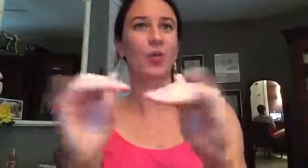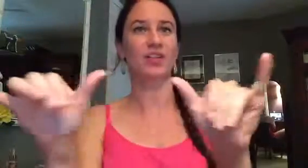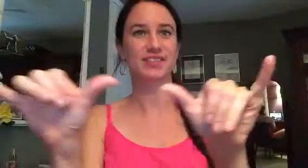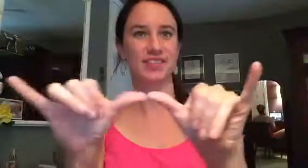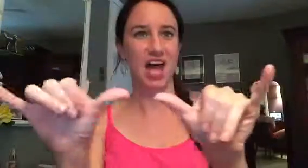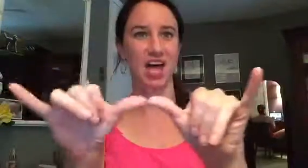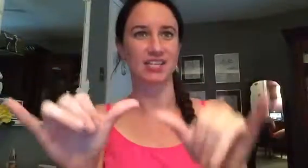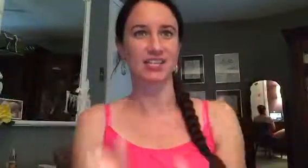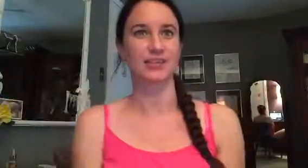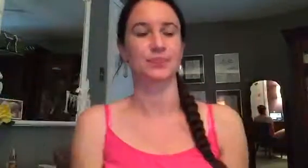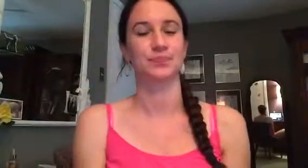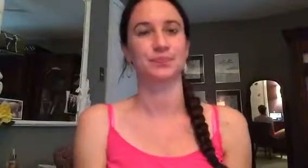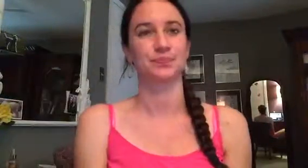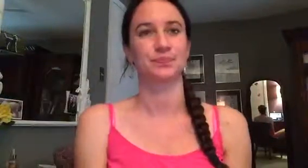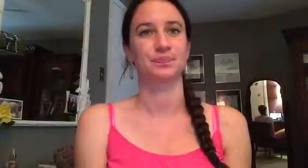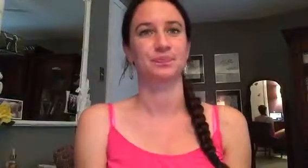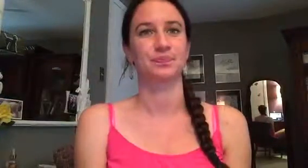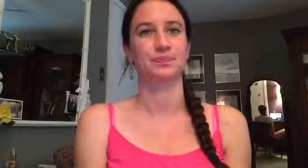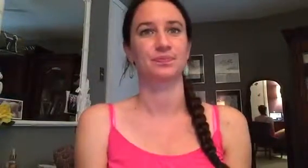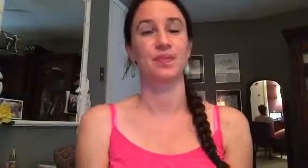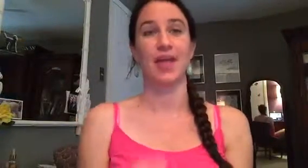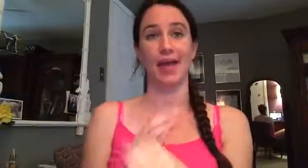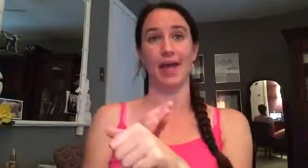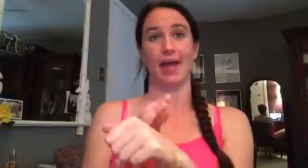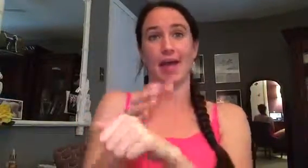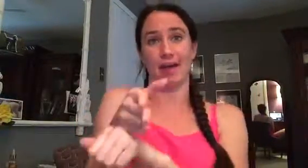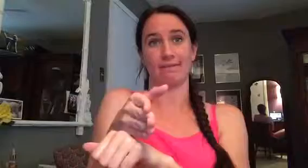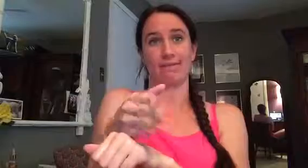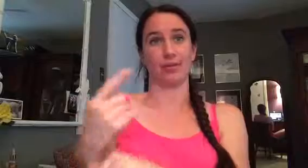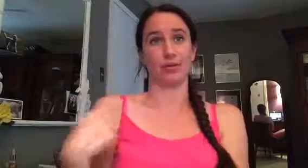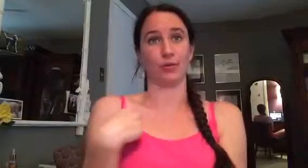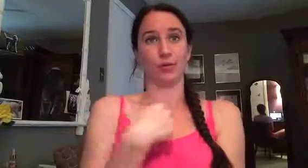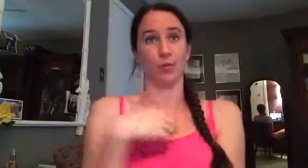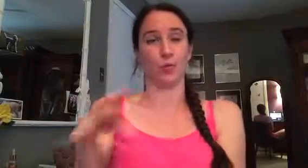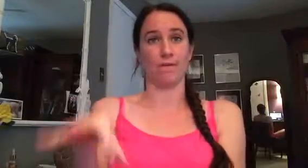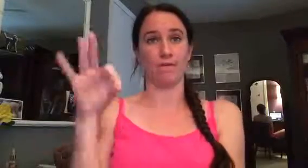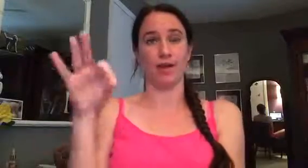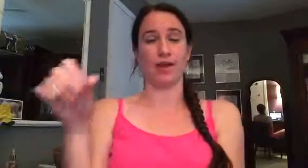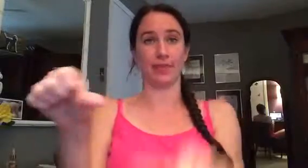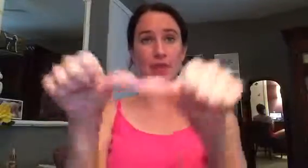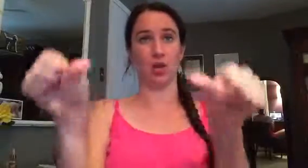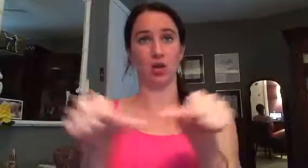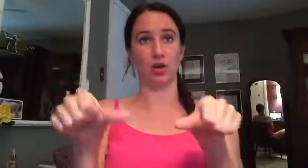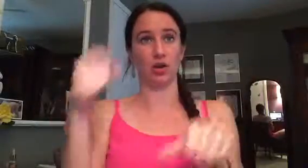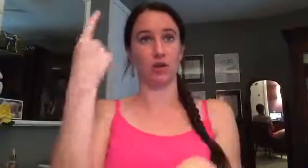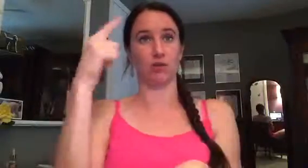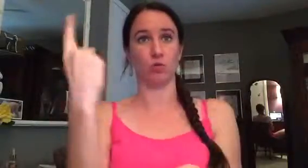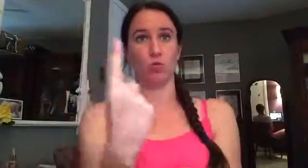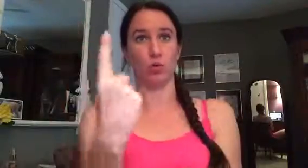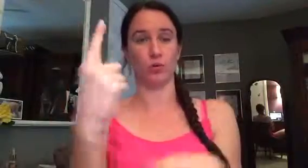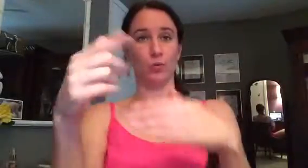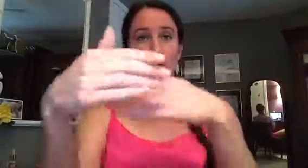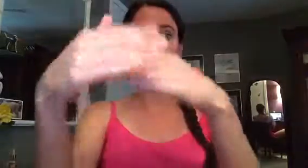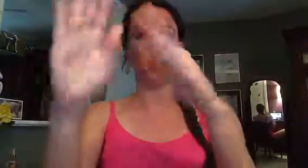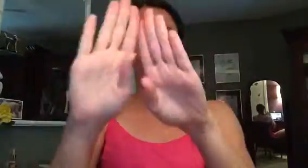So after we find the area of one wall, we can just multiply by